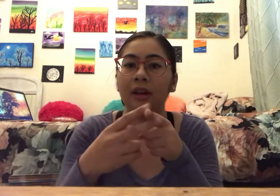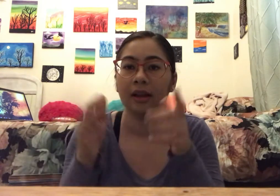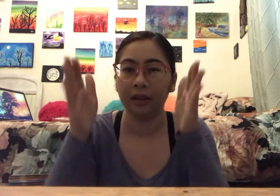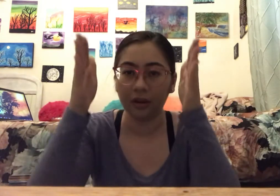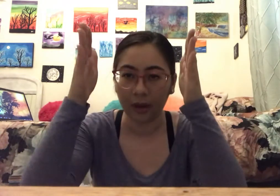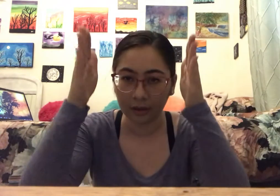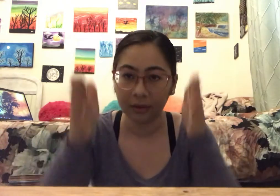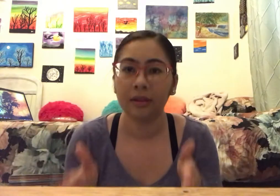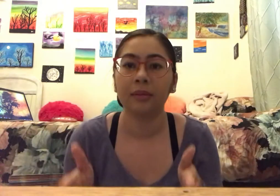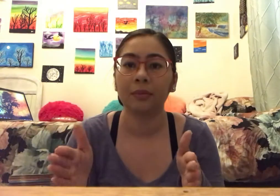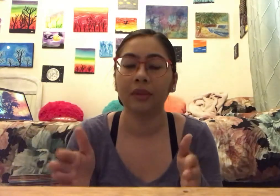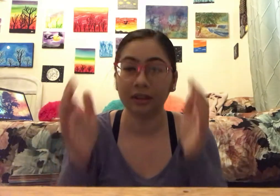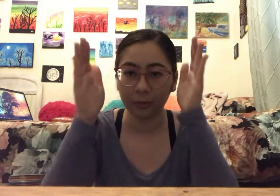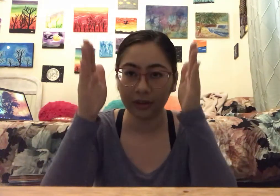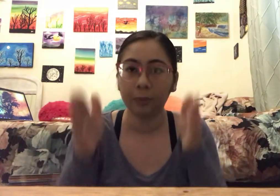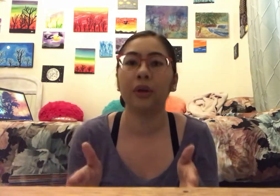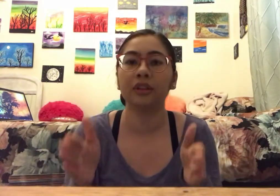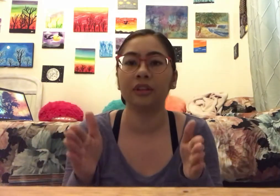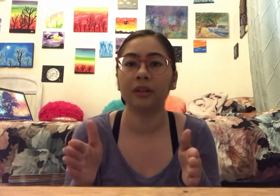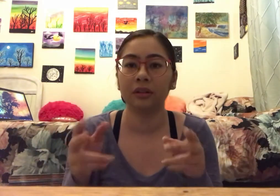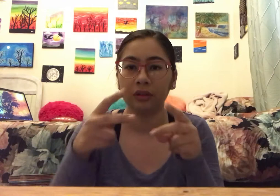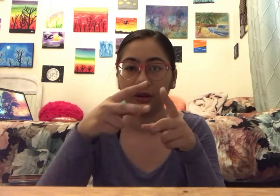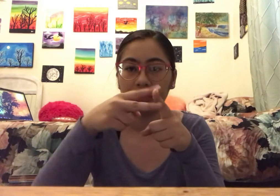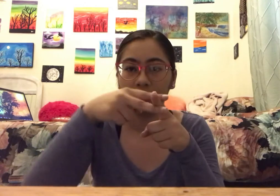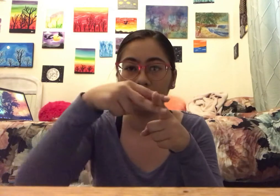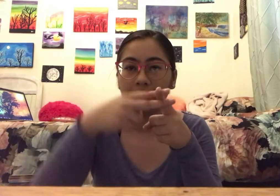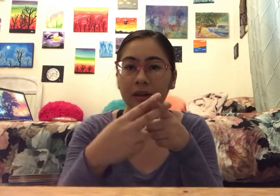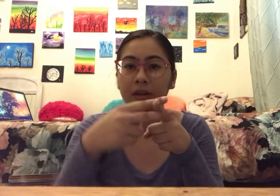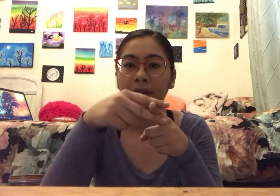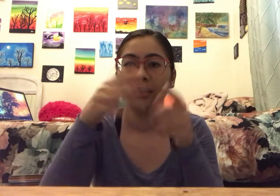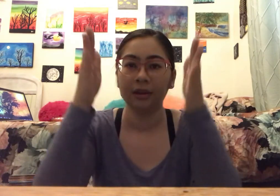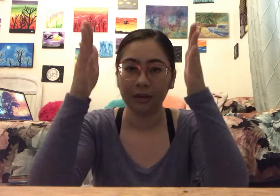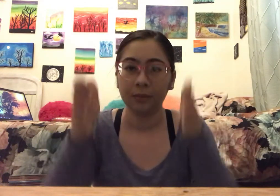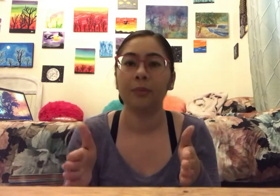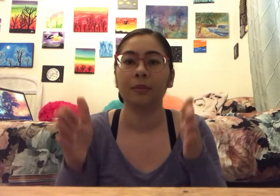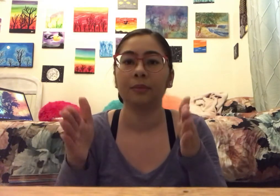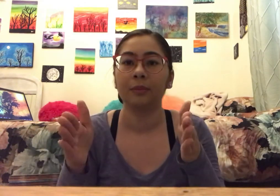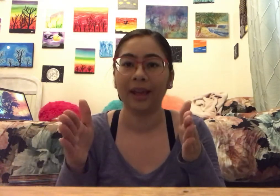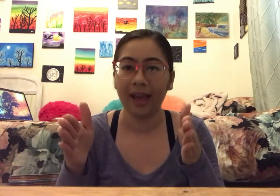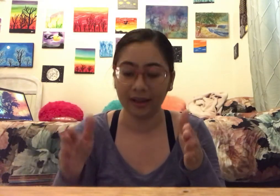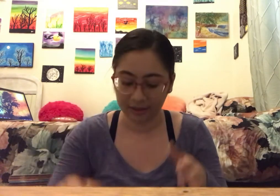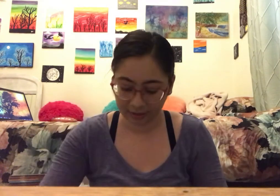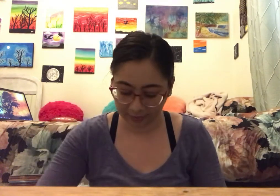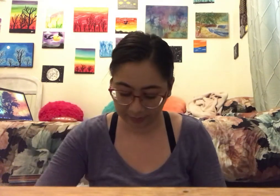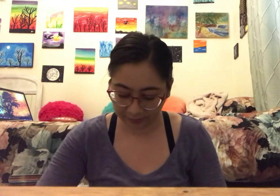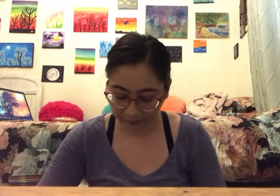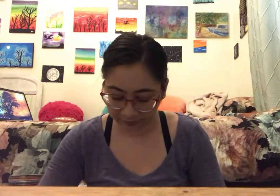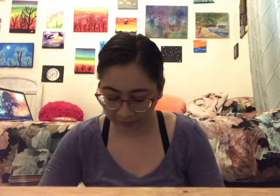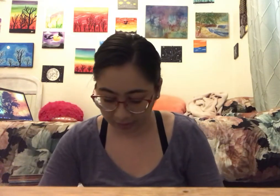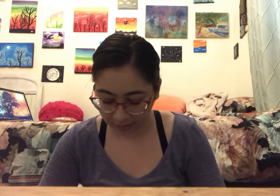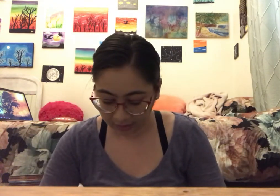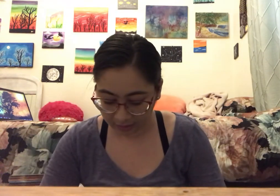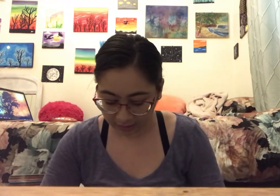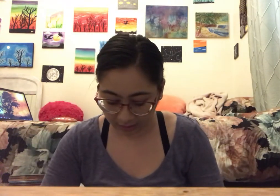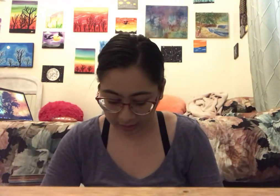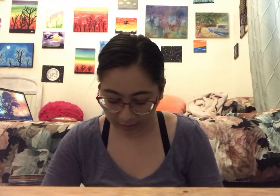And then you add, this means person, so you just write mechanic. And the